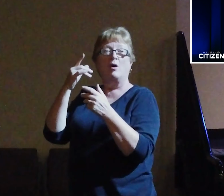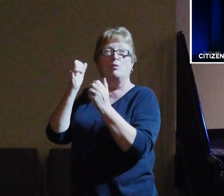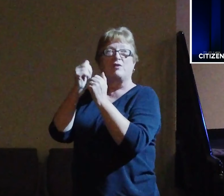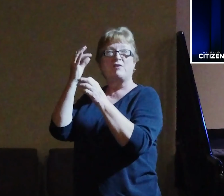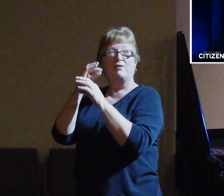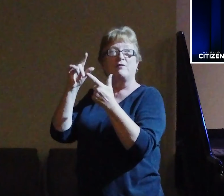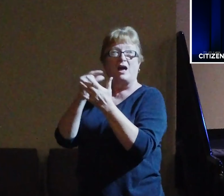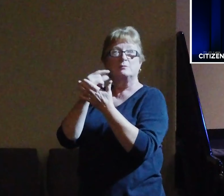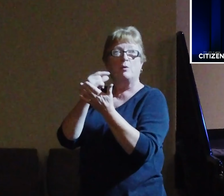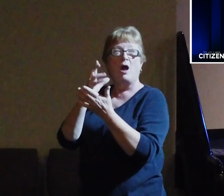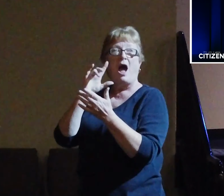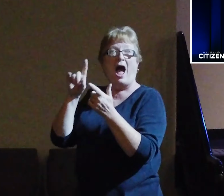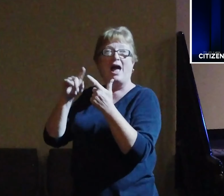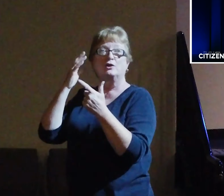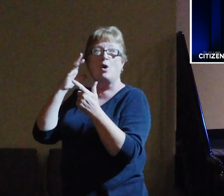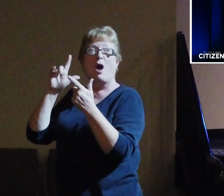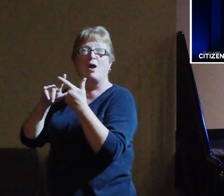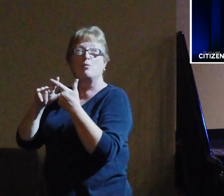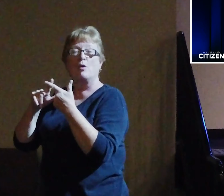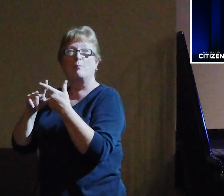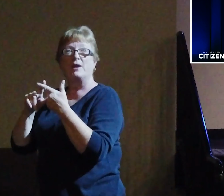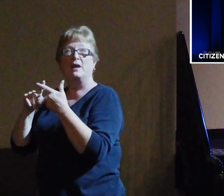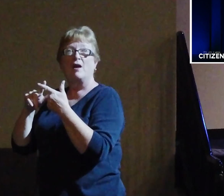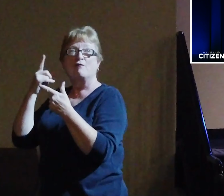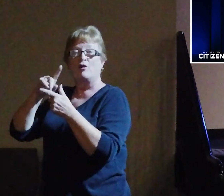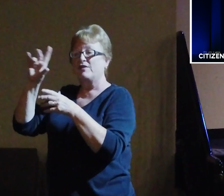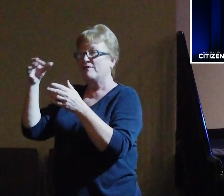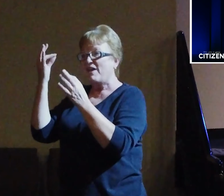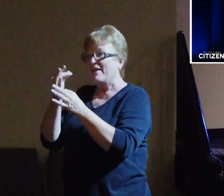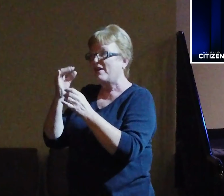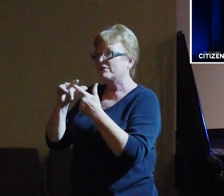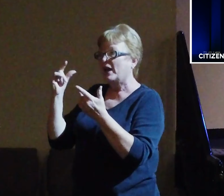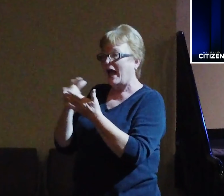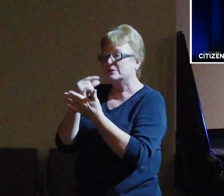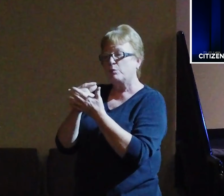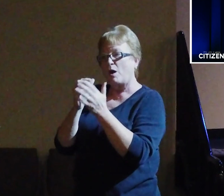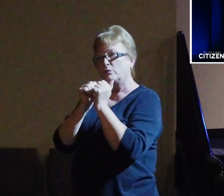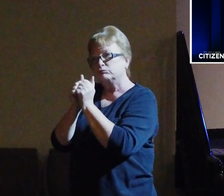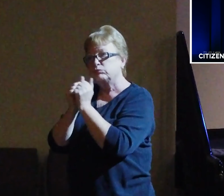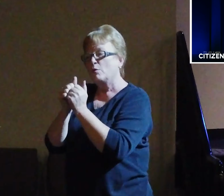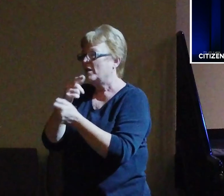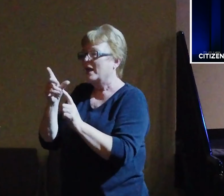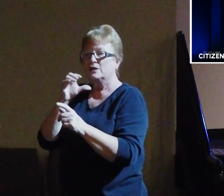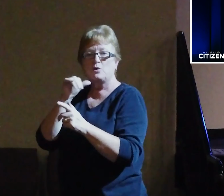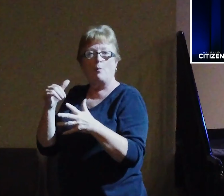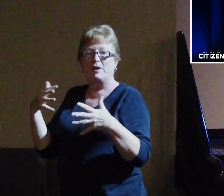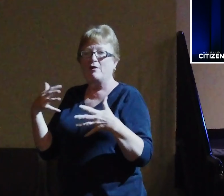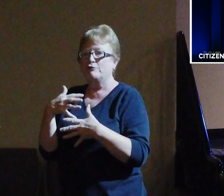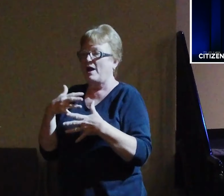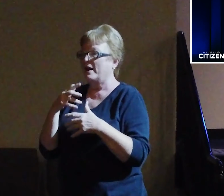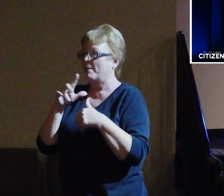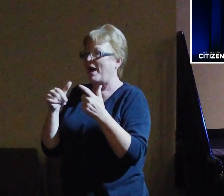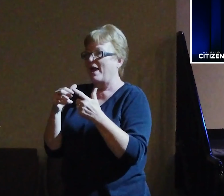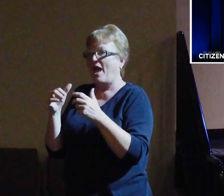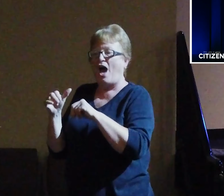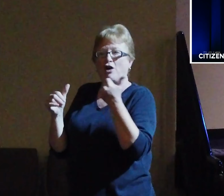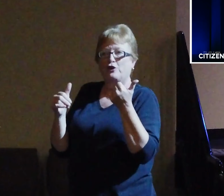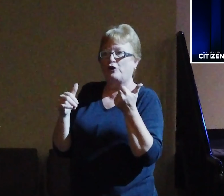one mind, striving side by side for the faith of the gospel, and not frightened in anything by your opponents.